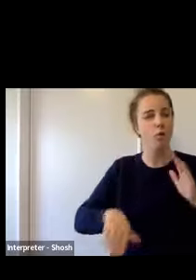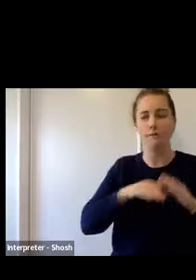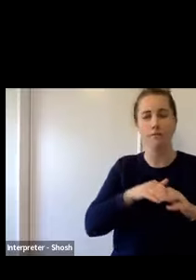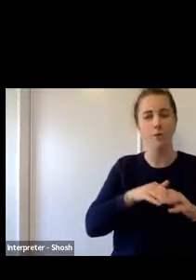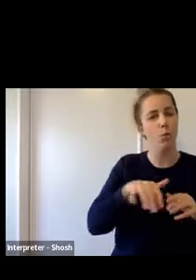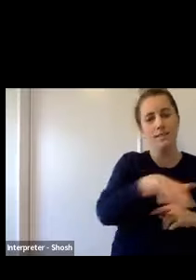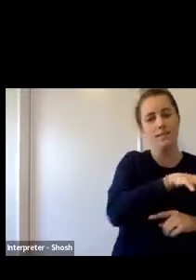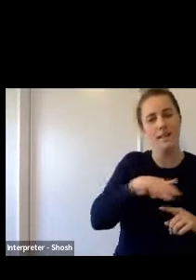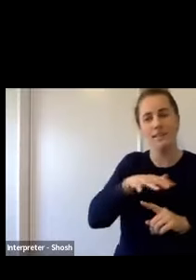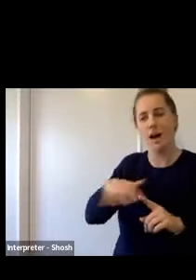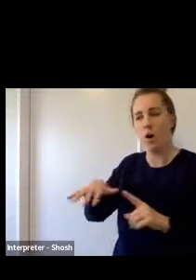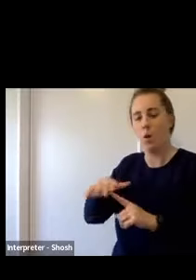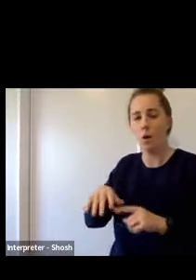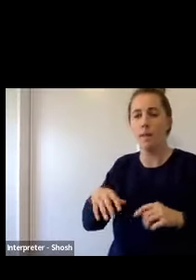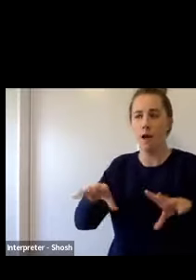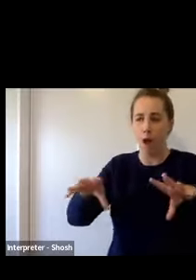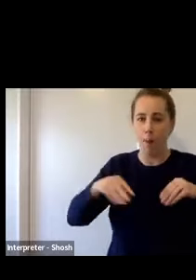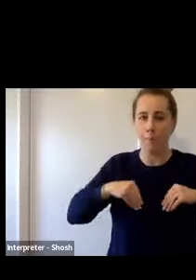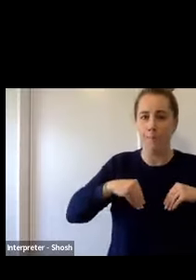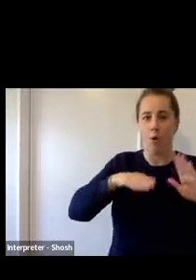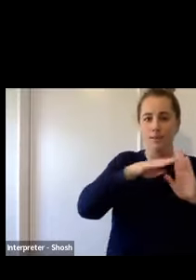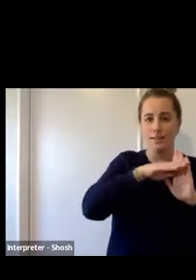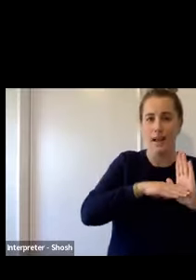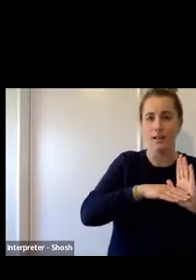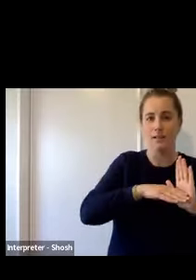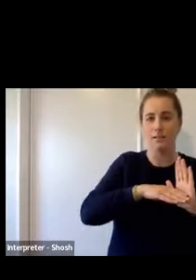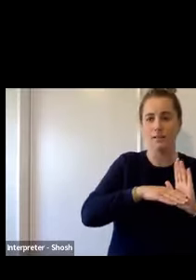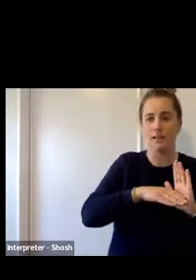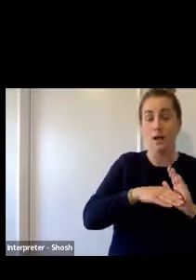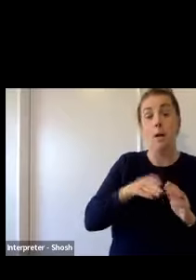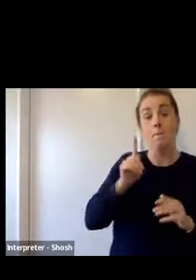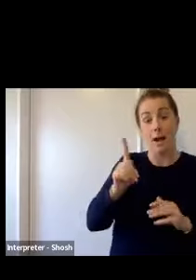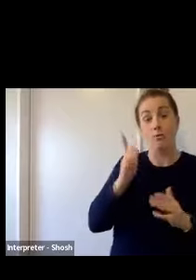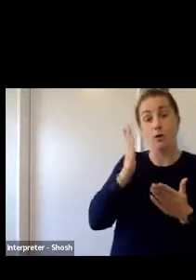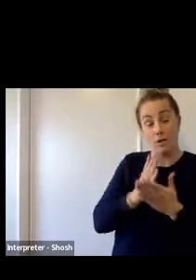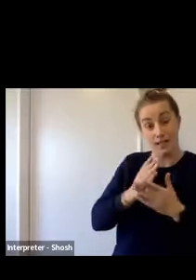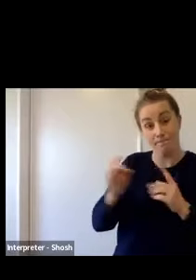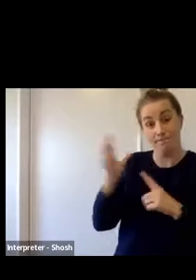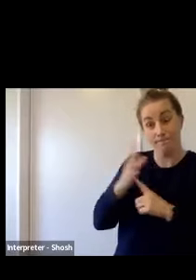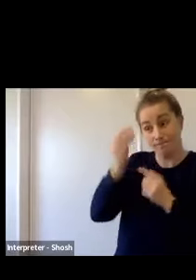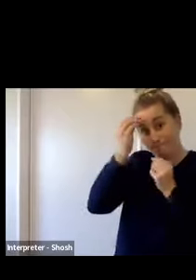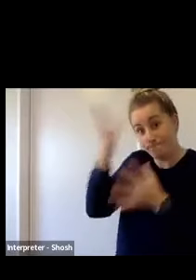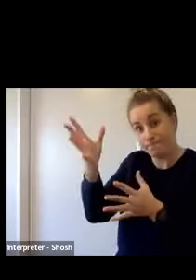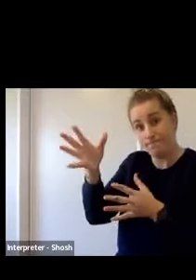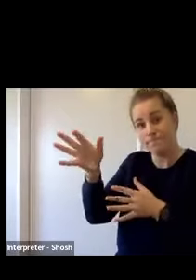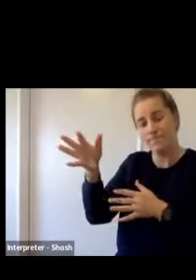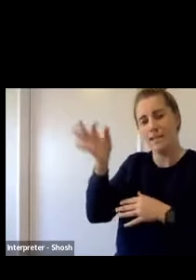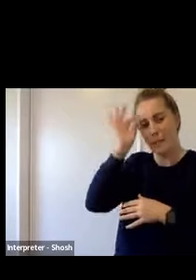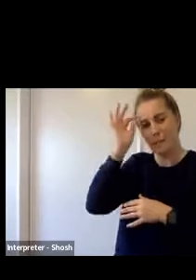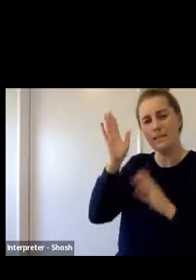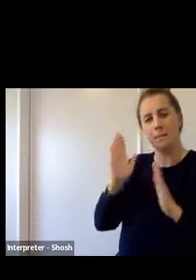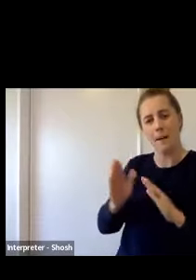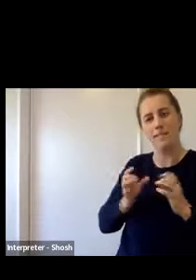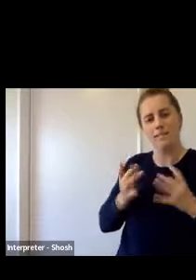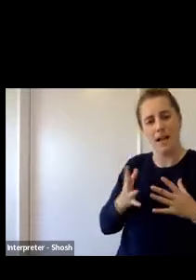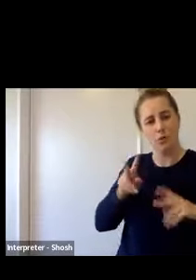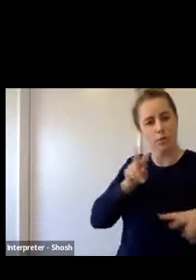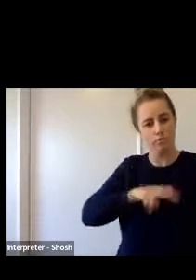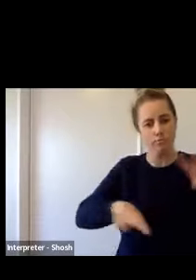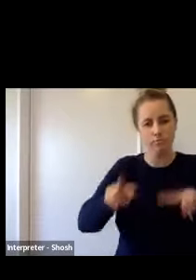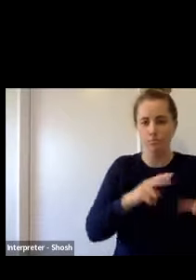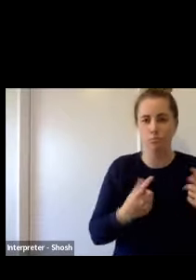binding standards and believe that it would be prudent for the committee to undertake a phased implementation process